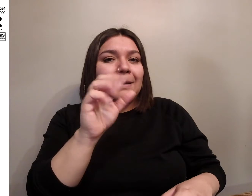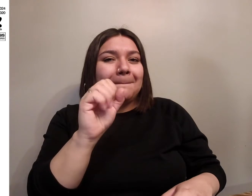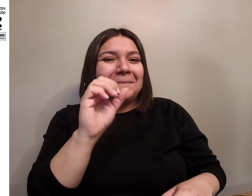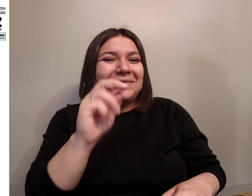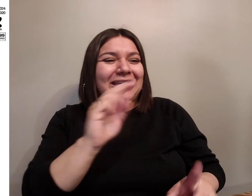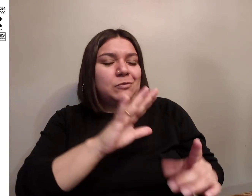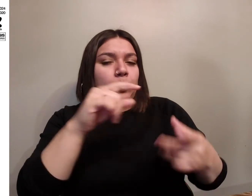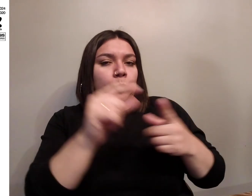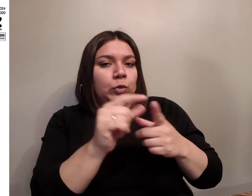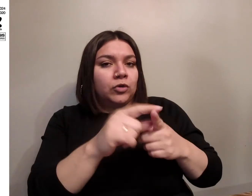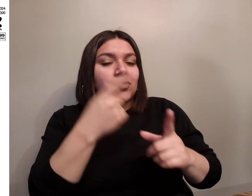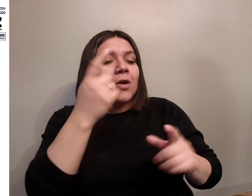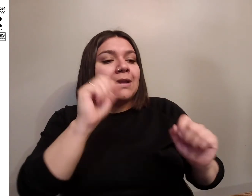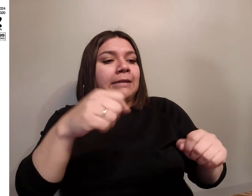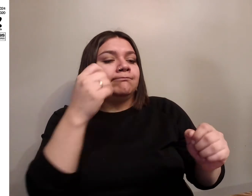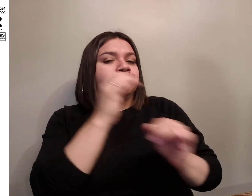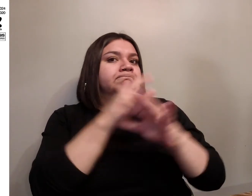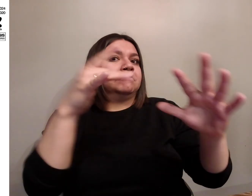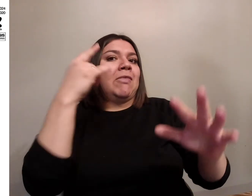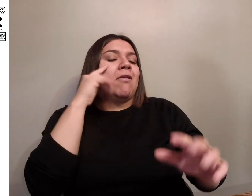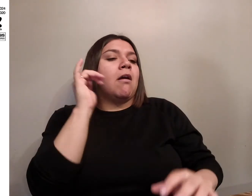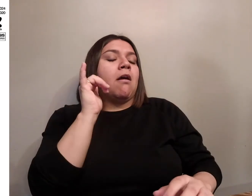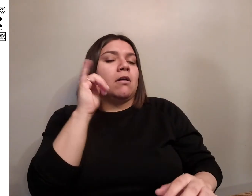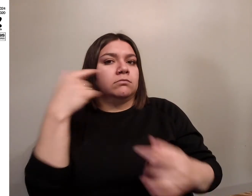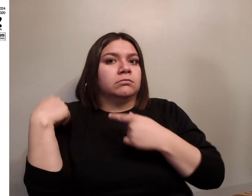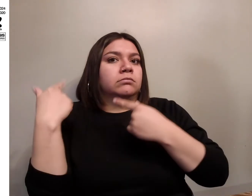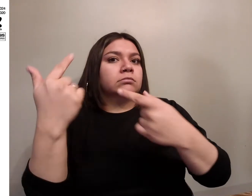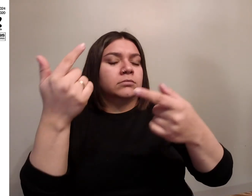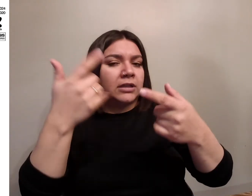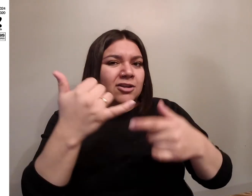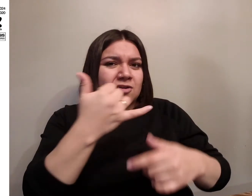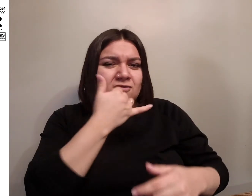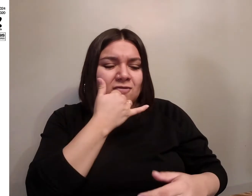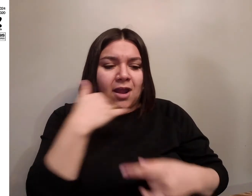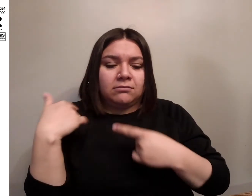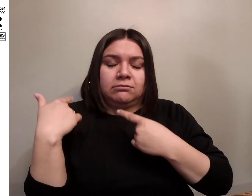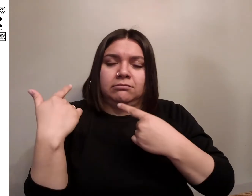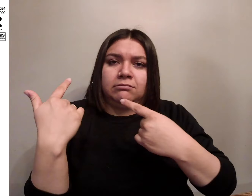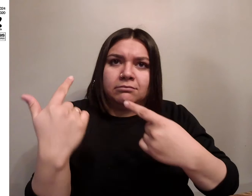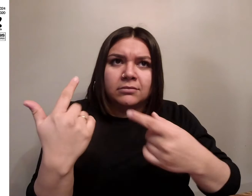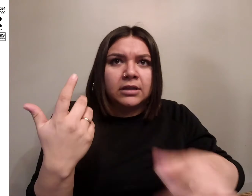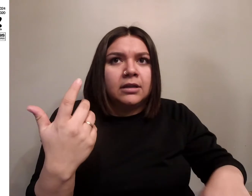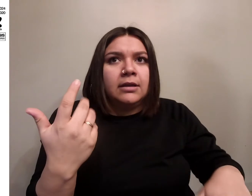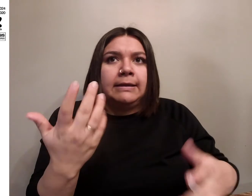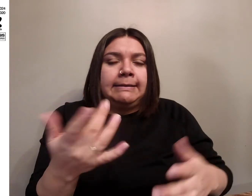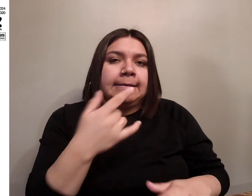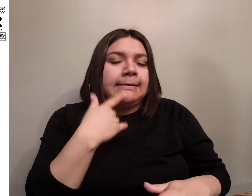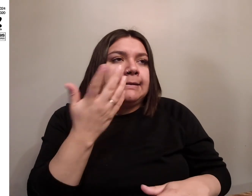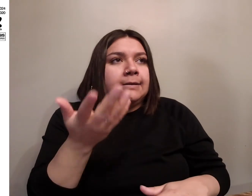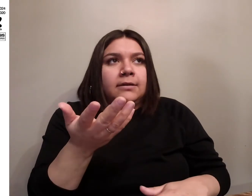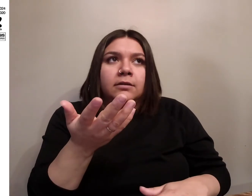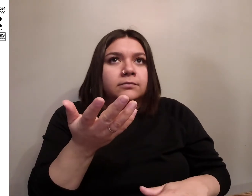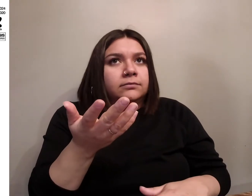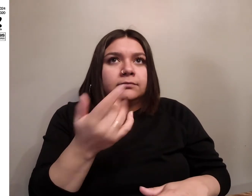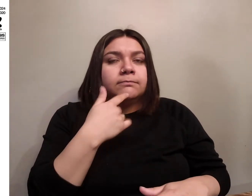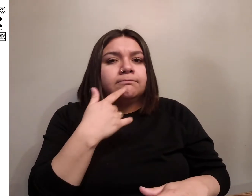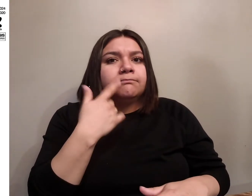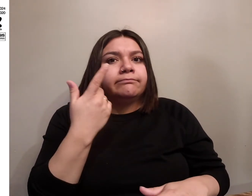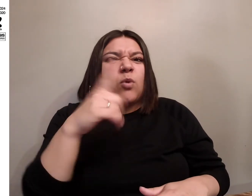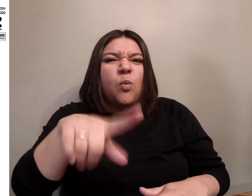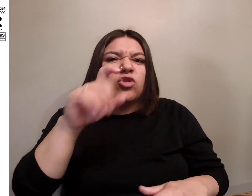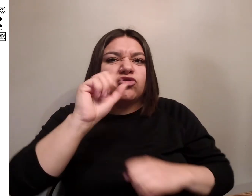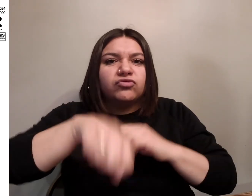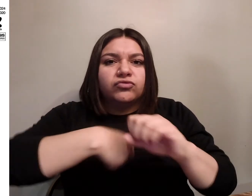One could, I think in Gibson's terms, one could imagine that it's gone wrong